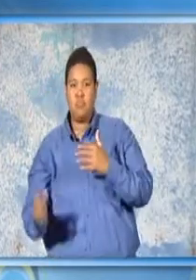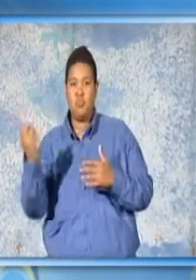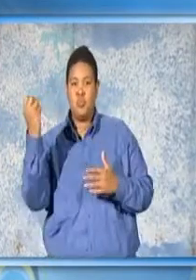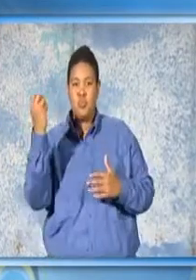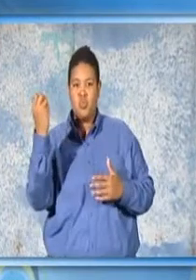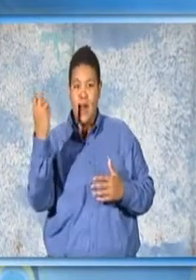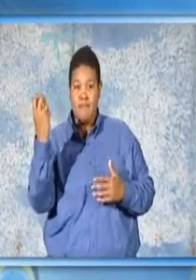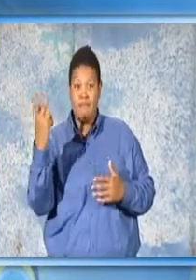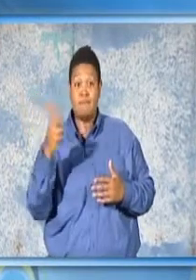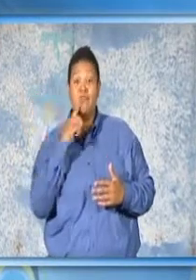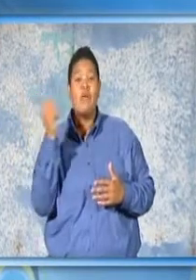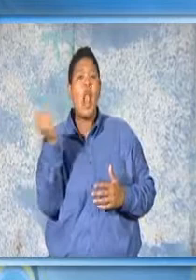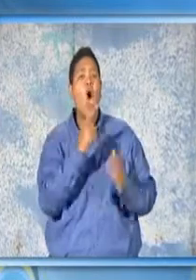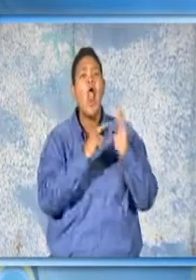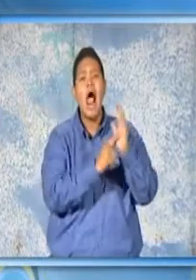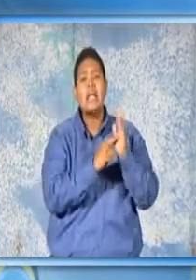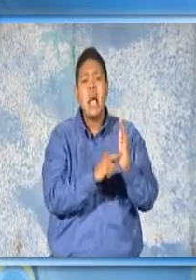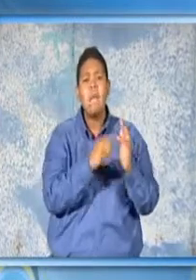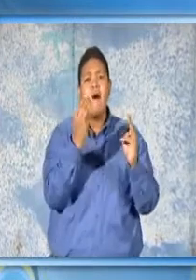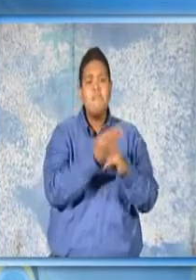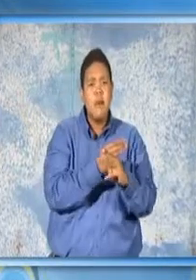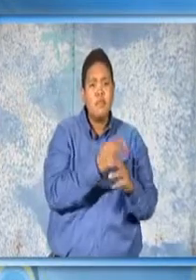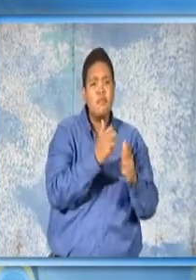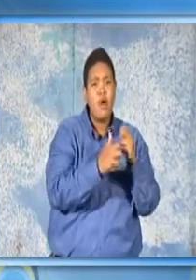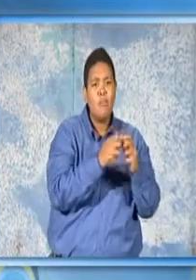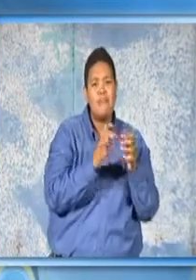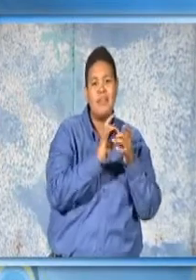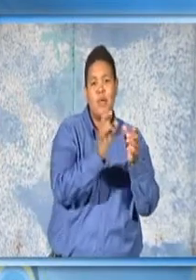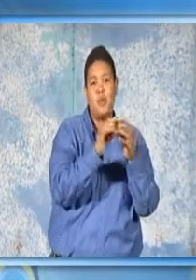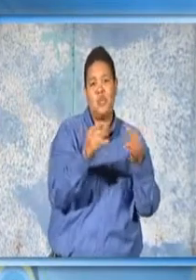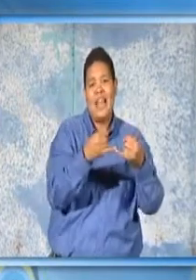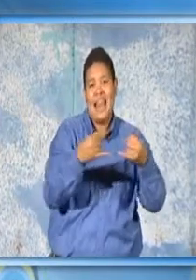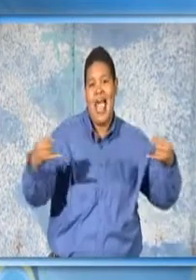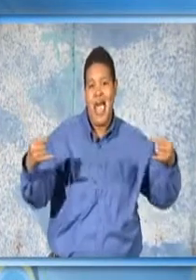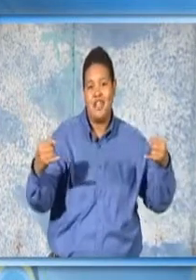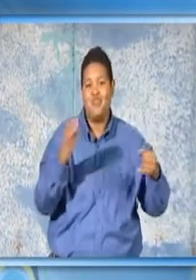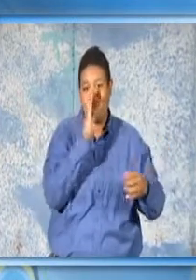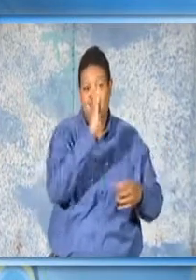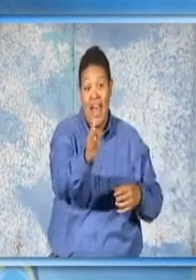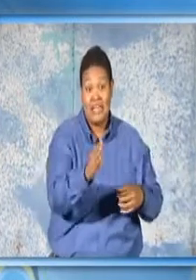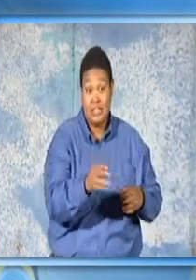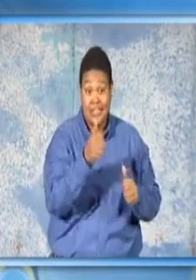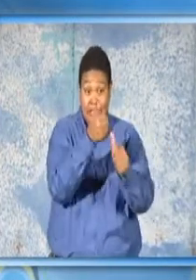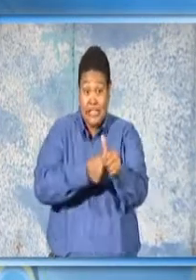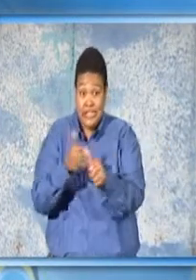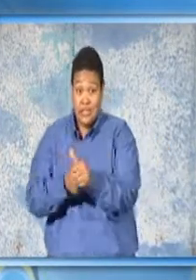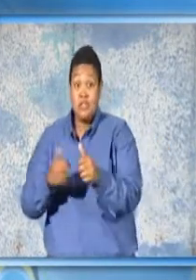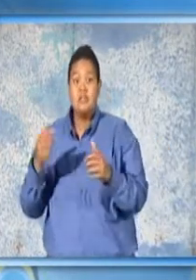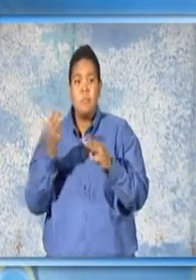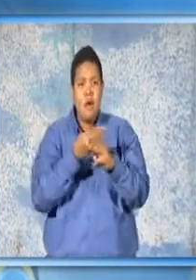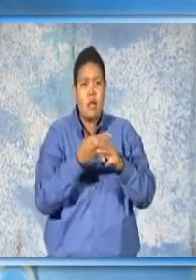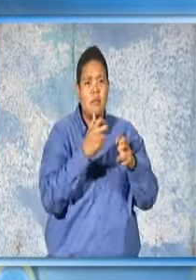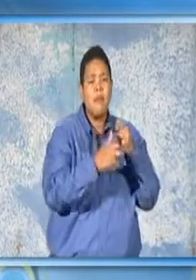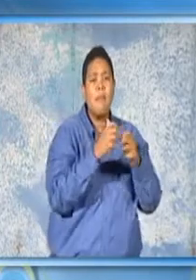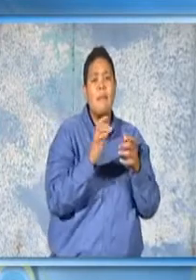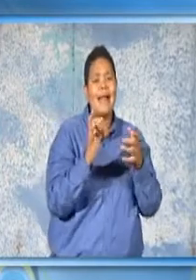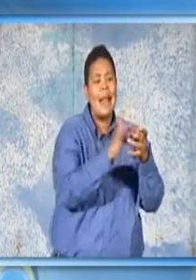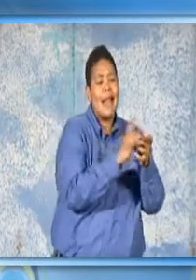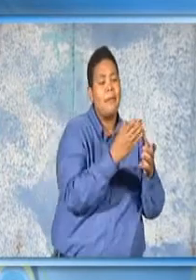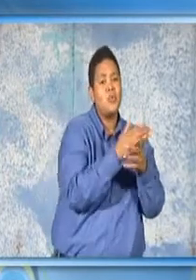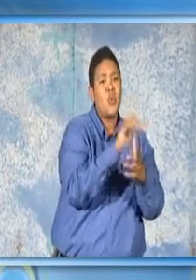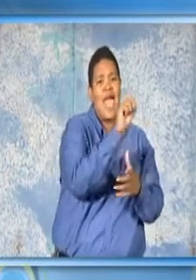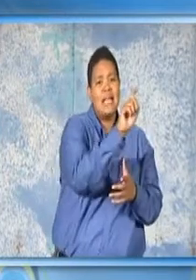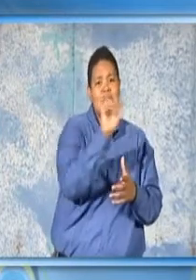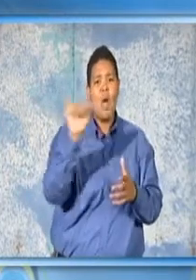are all examples of equations of straight lines. Each of these equations provide a link between x and y